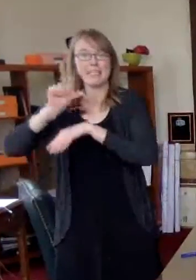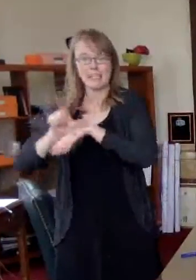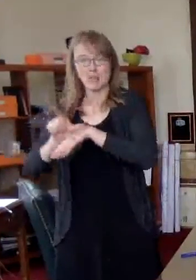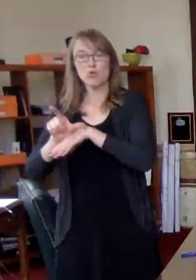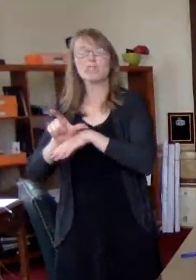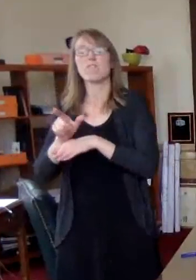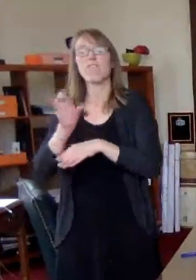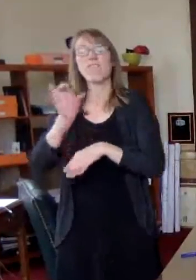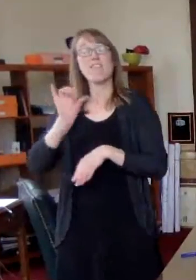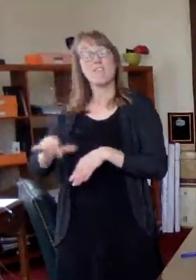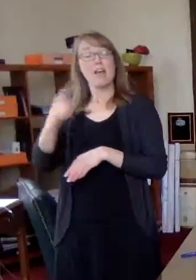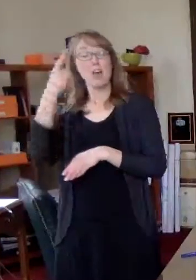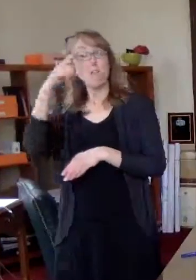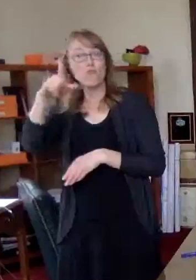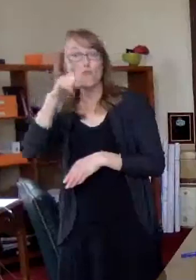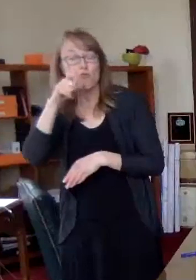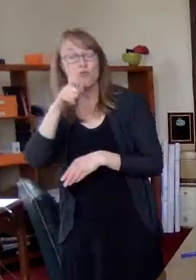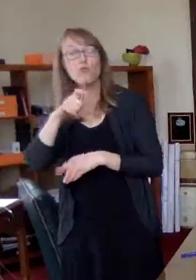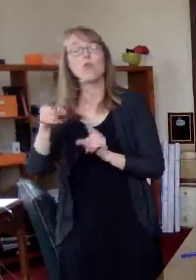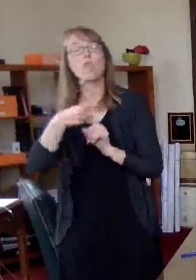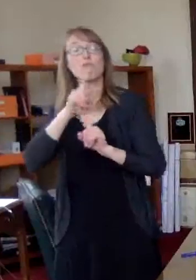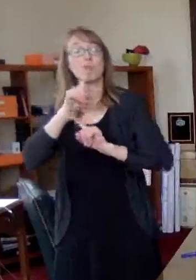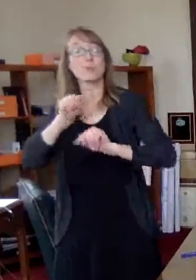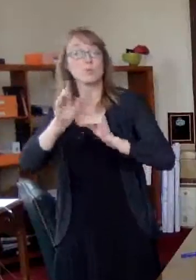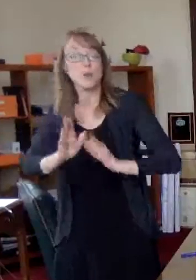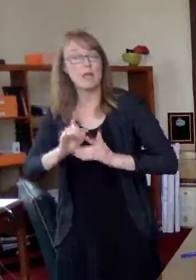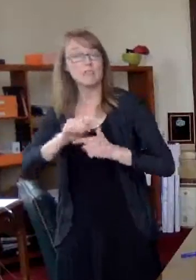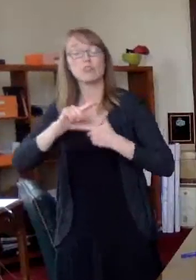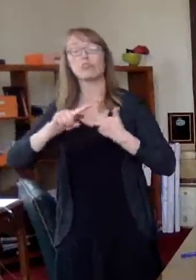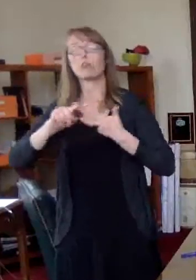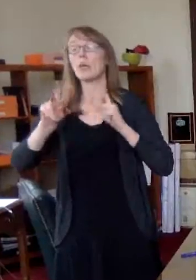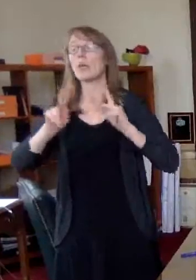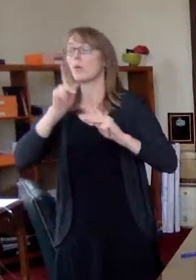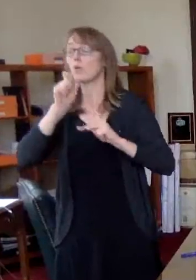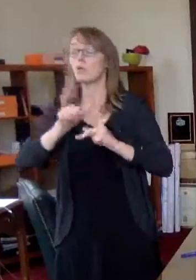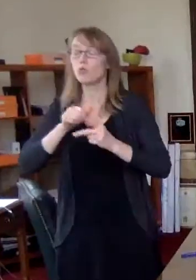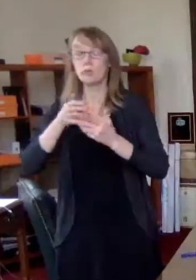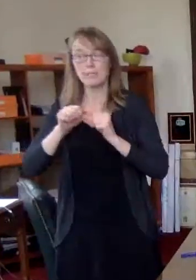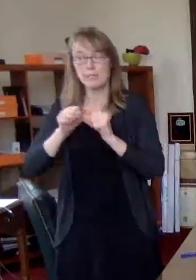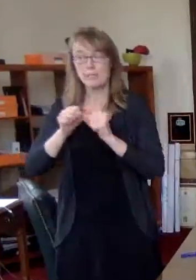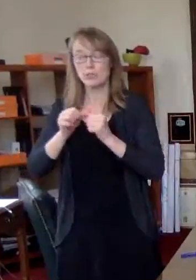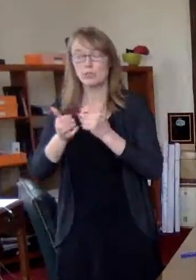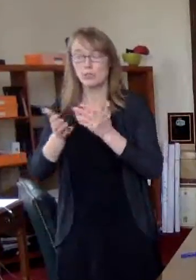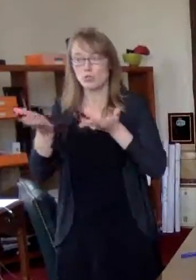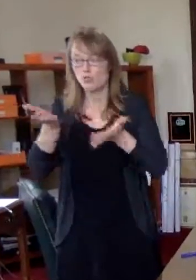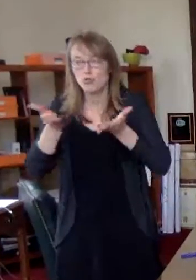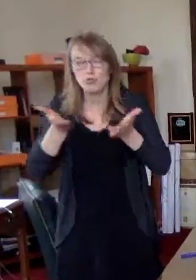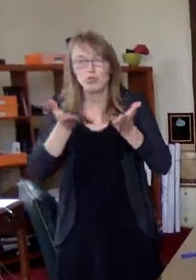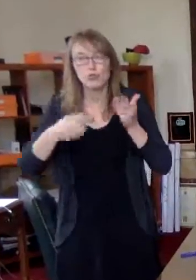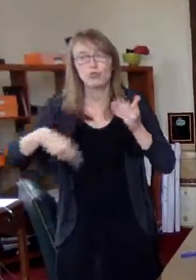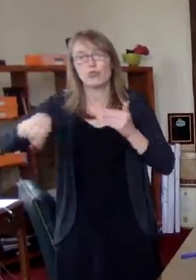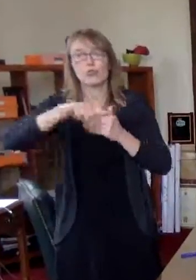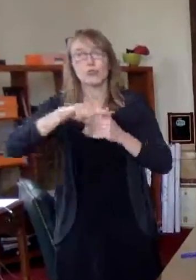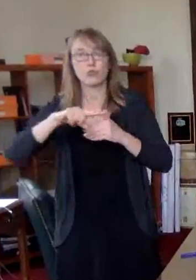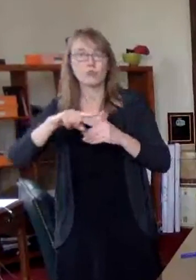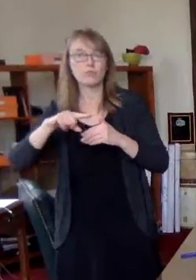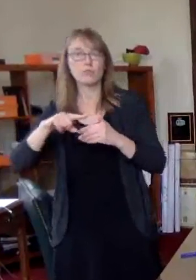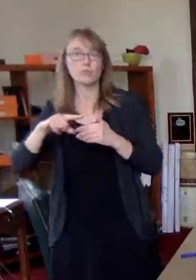first responders and the folks who are continuing to keep our city's services